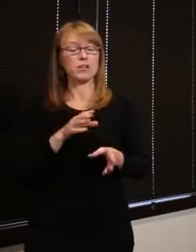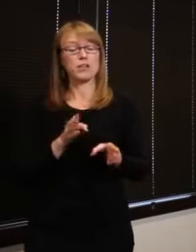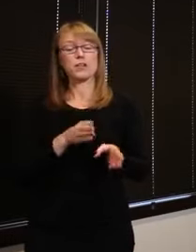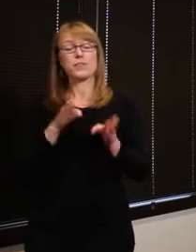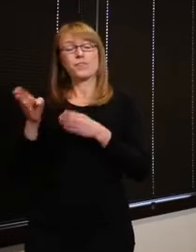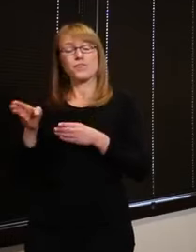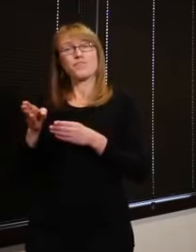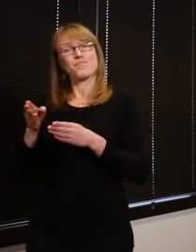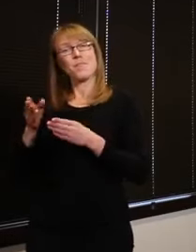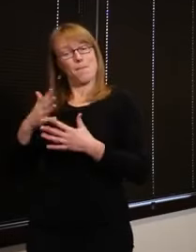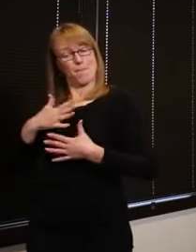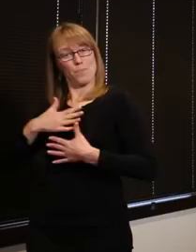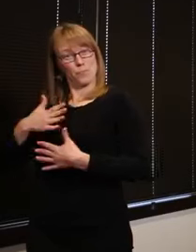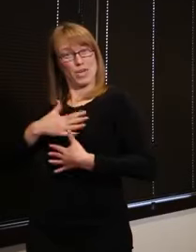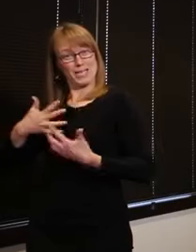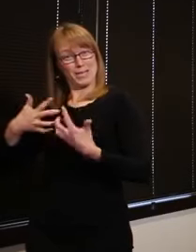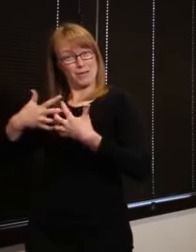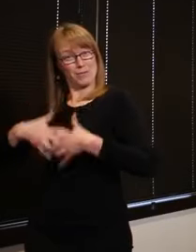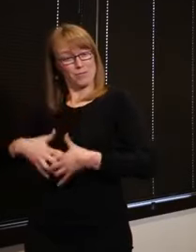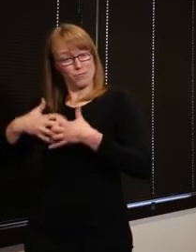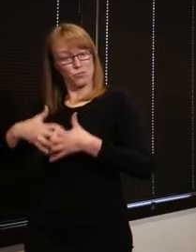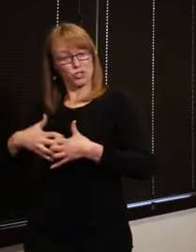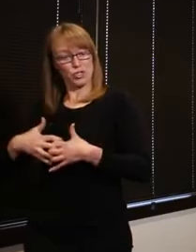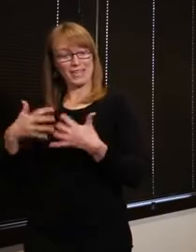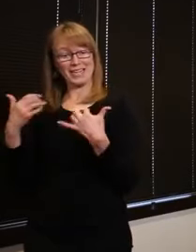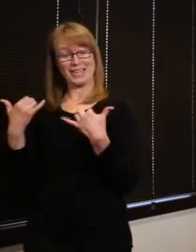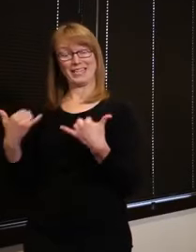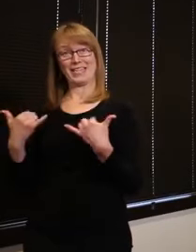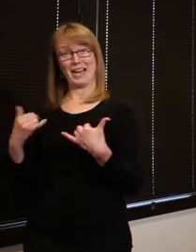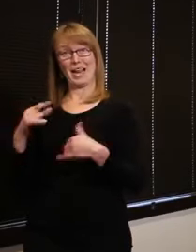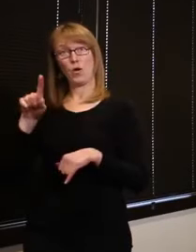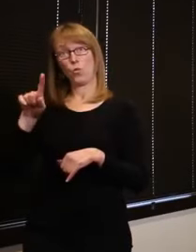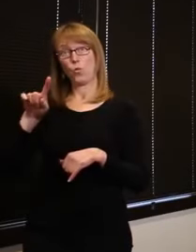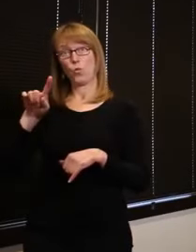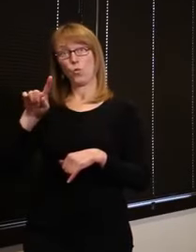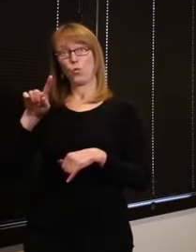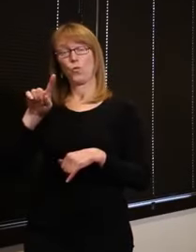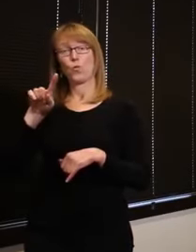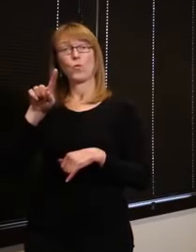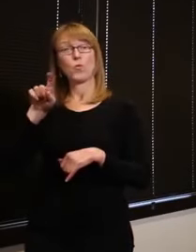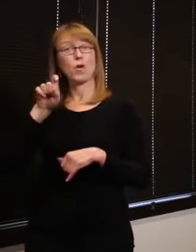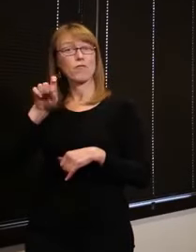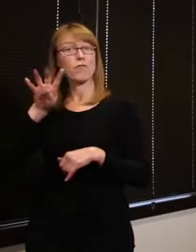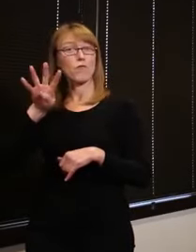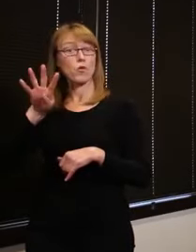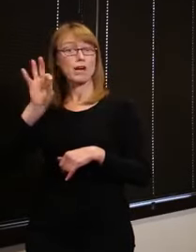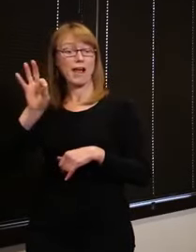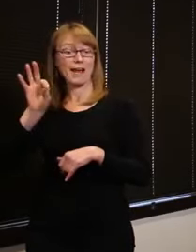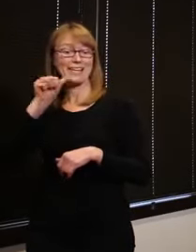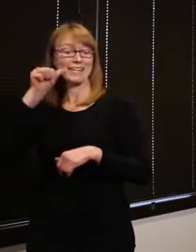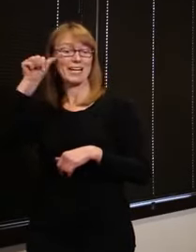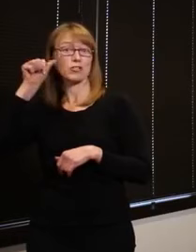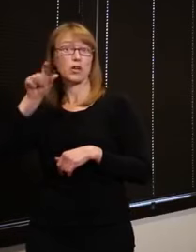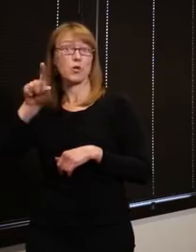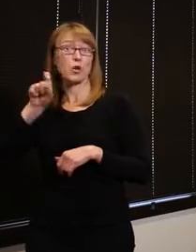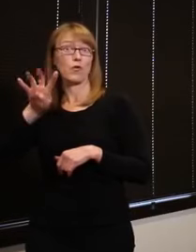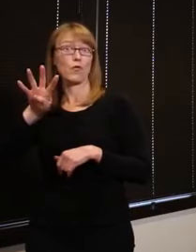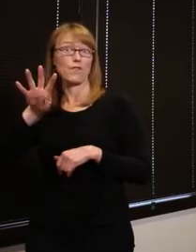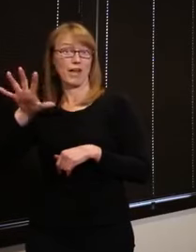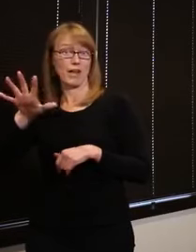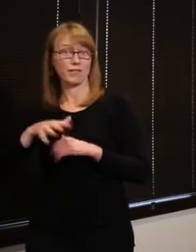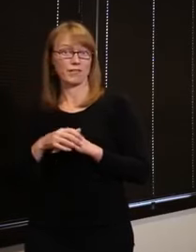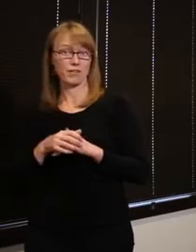yesterday, where we had 145. On the good news side, we discharged 59 COVID